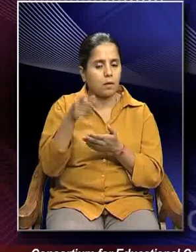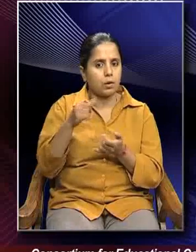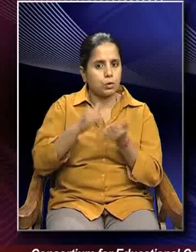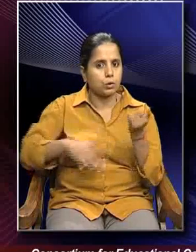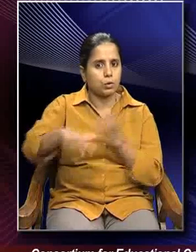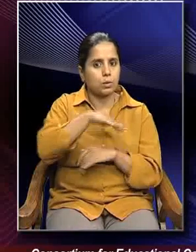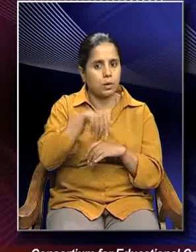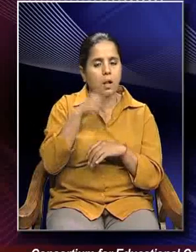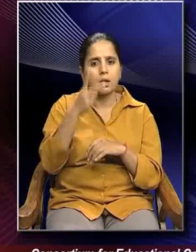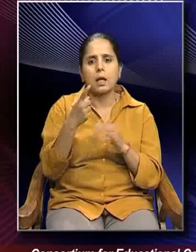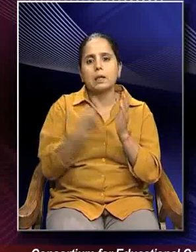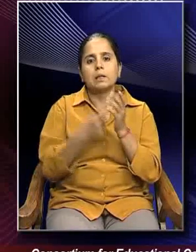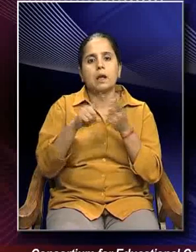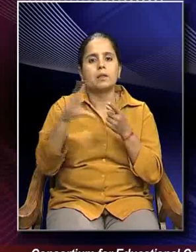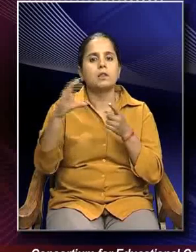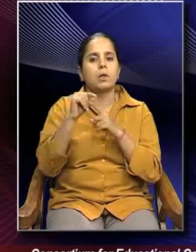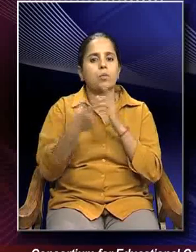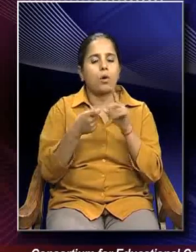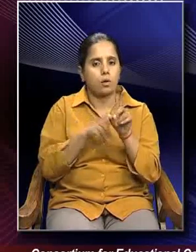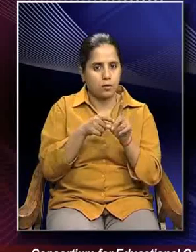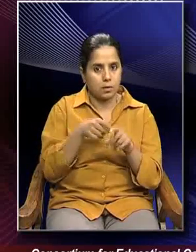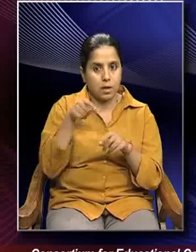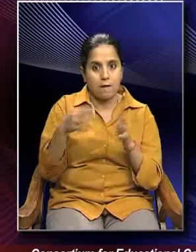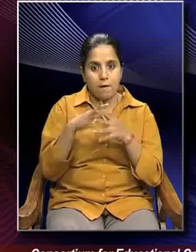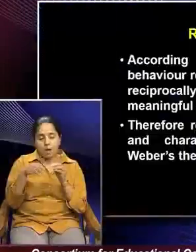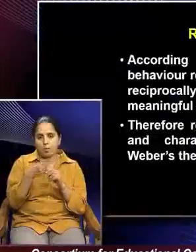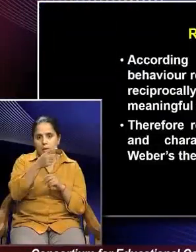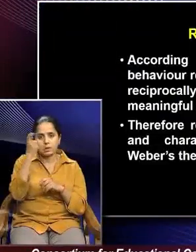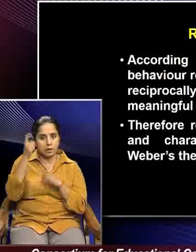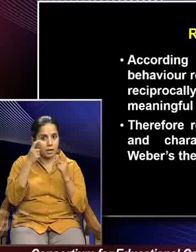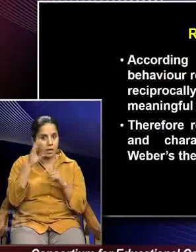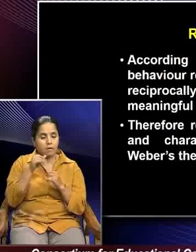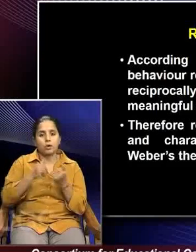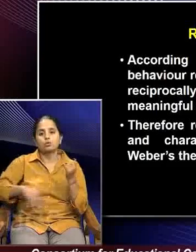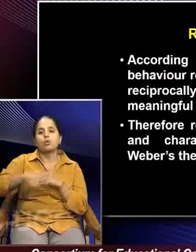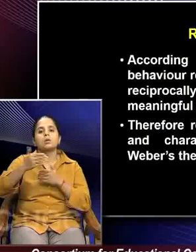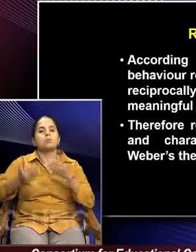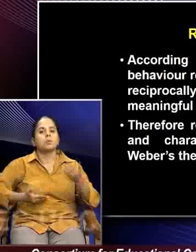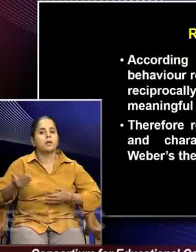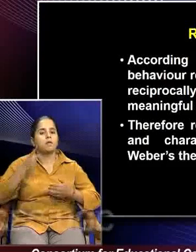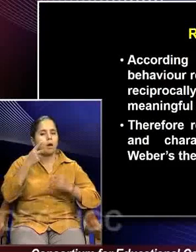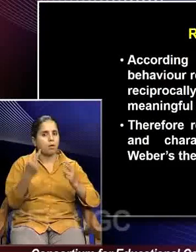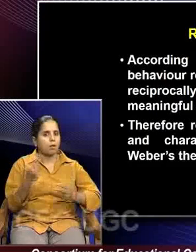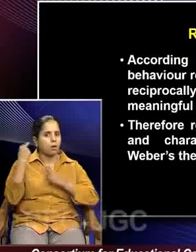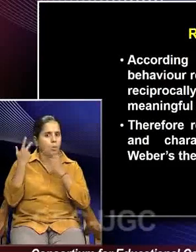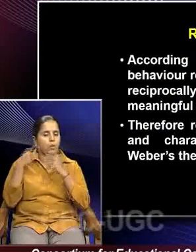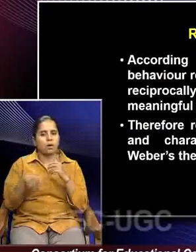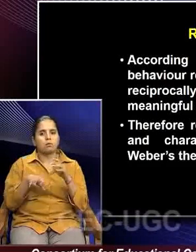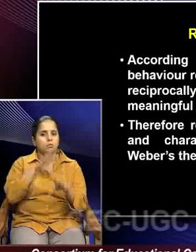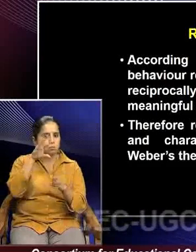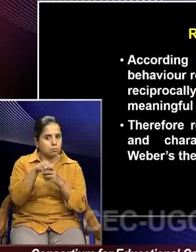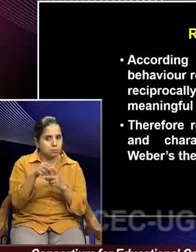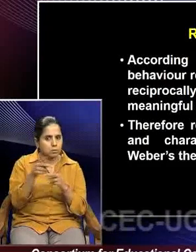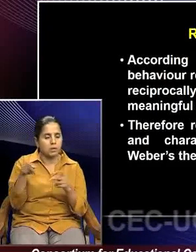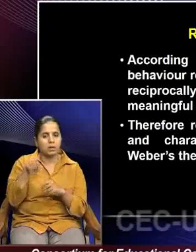is reciprocity. According to Weber, social behavior refers to participation in